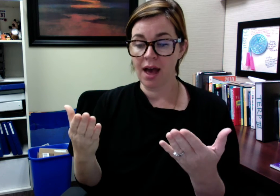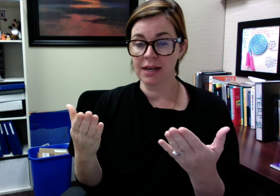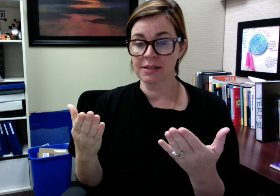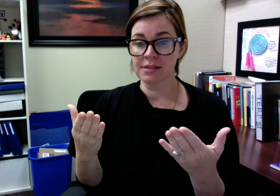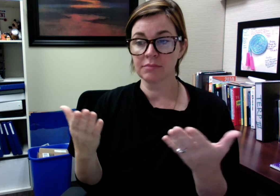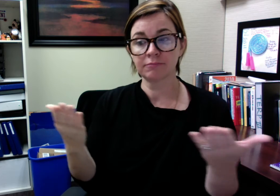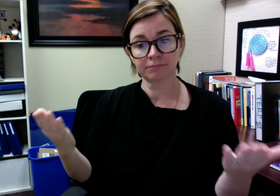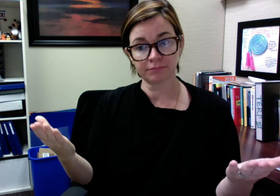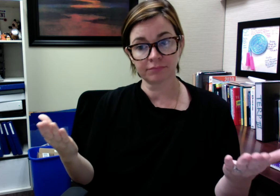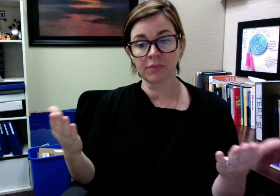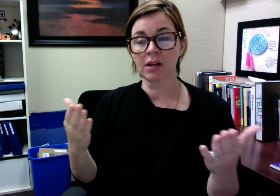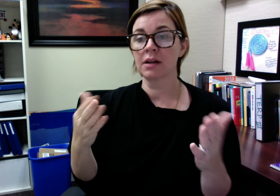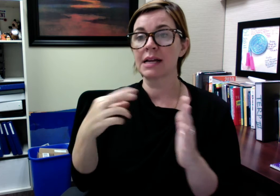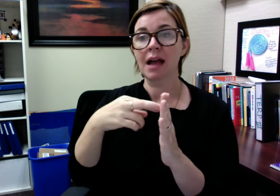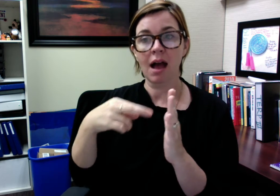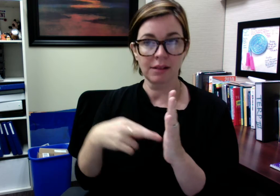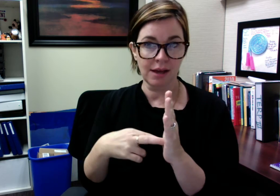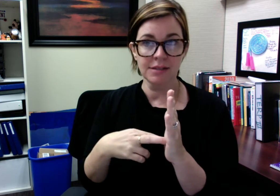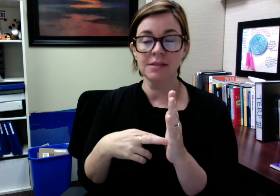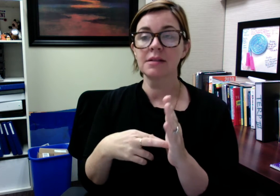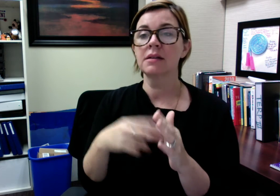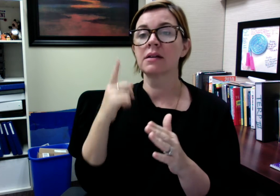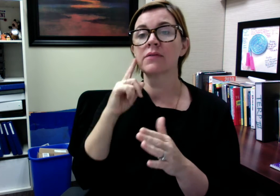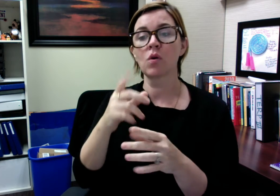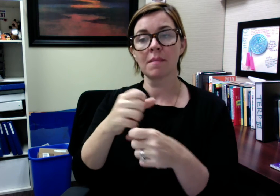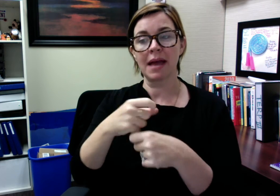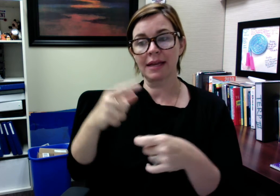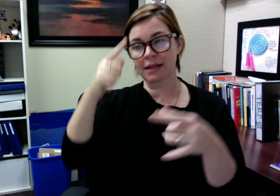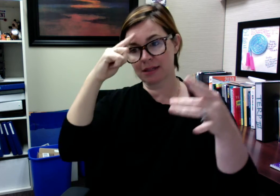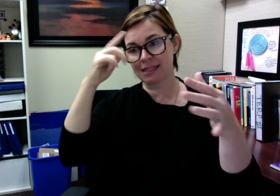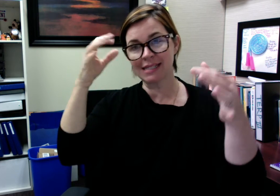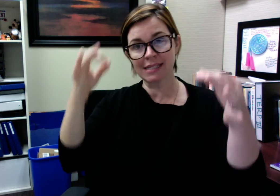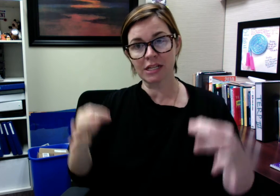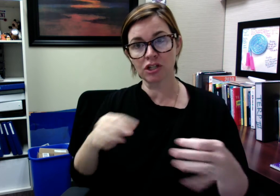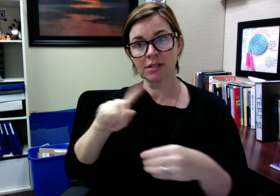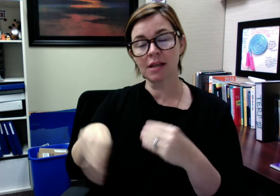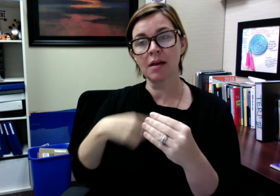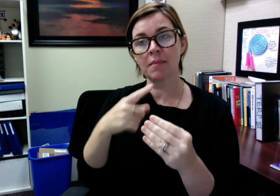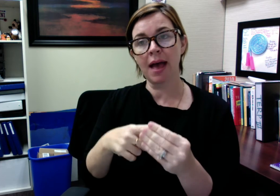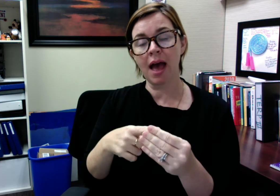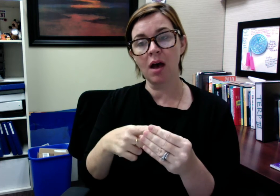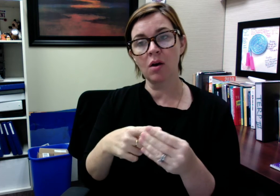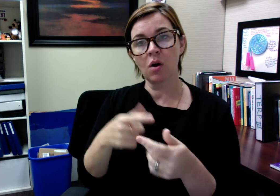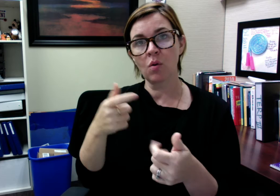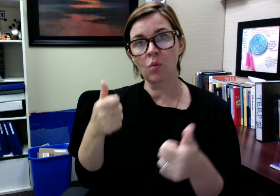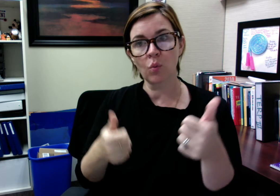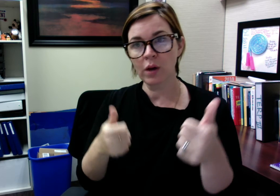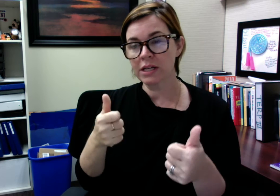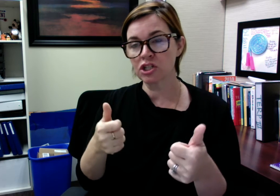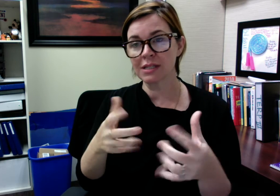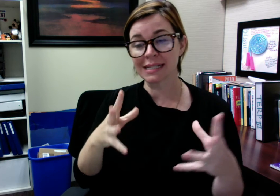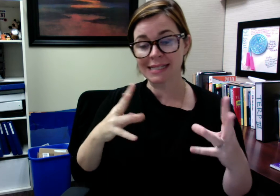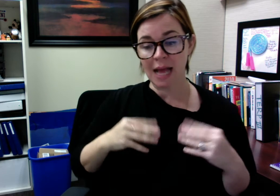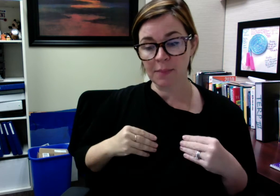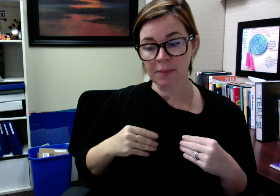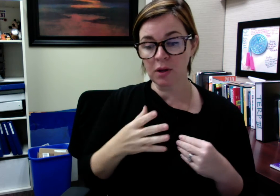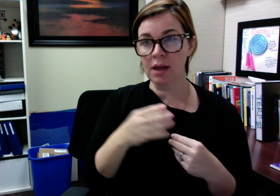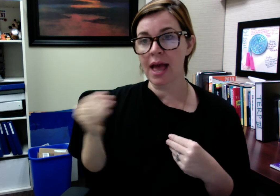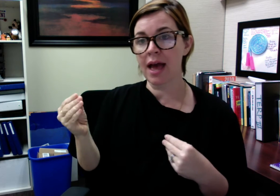guidelines for making judgments about what is acceptable and desirable behavior in a given